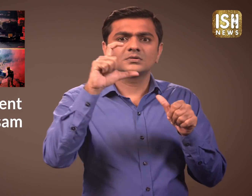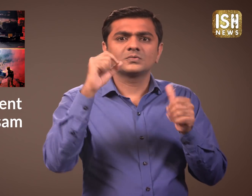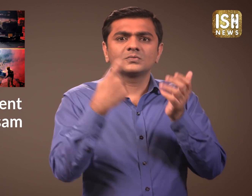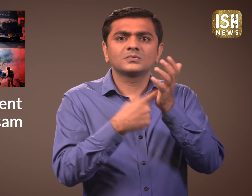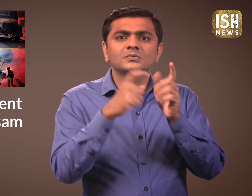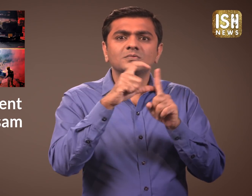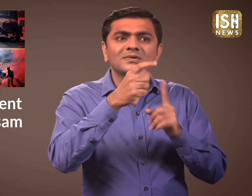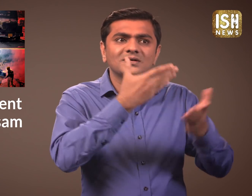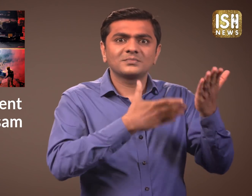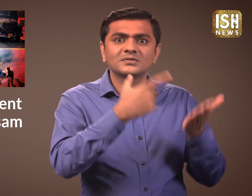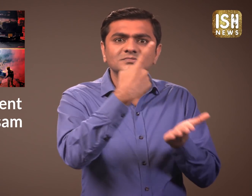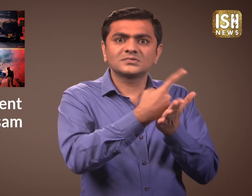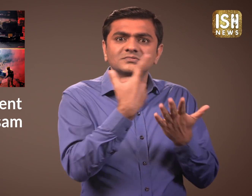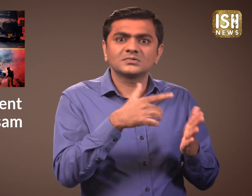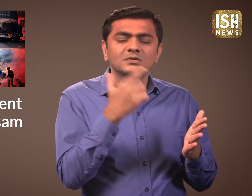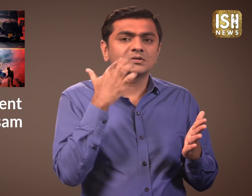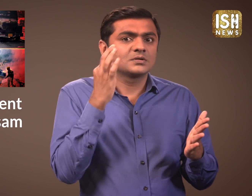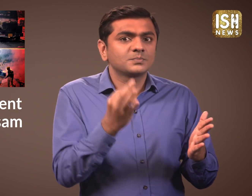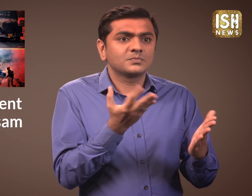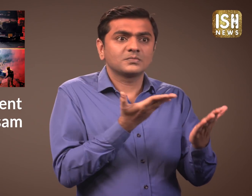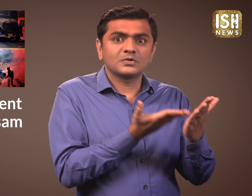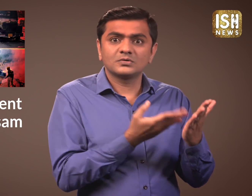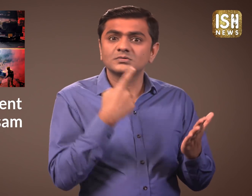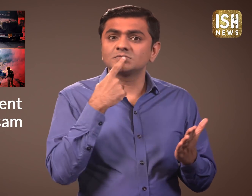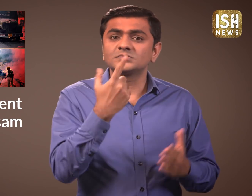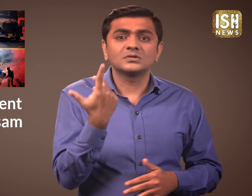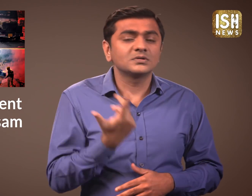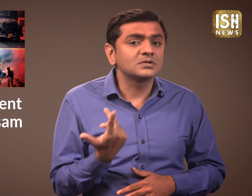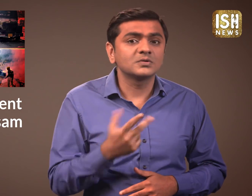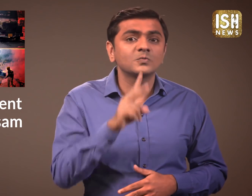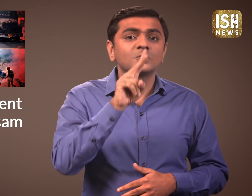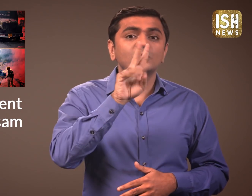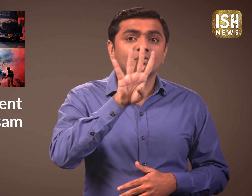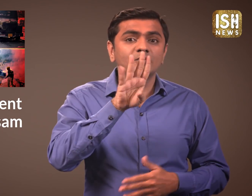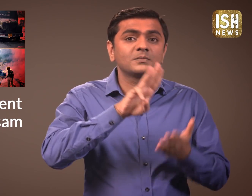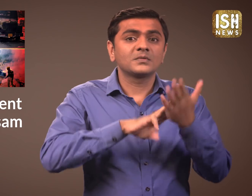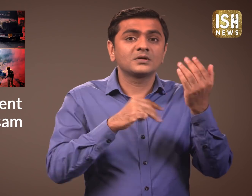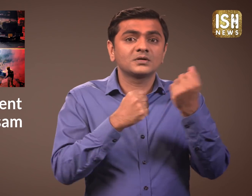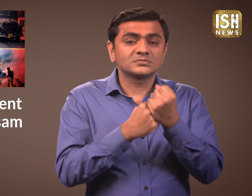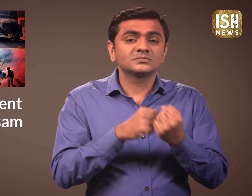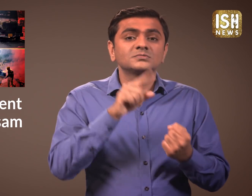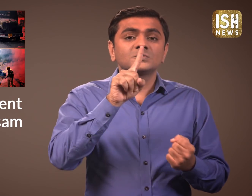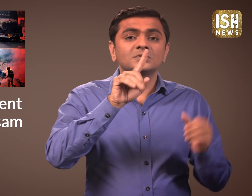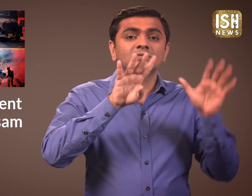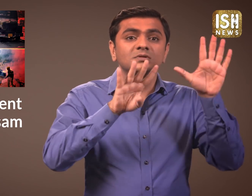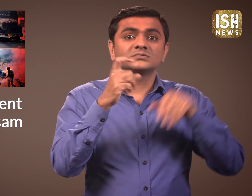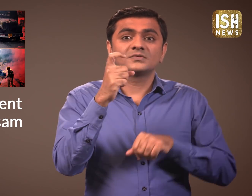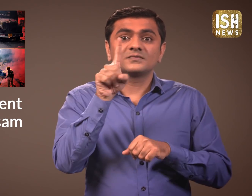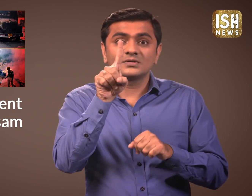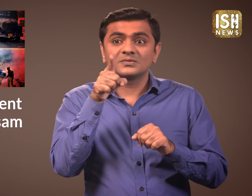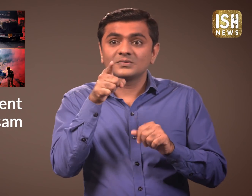Assam Accord says that those who entered the state after 1971 should be deported.